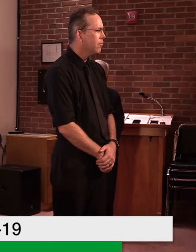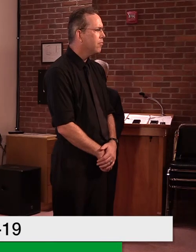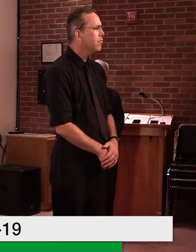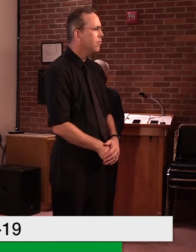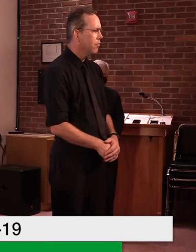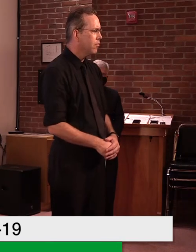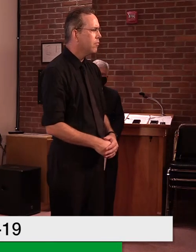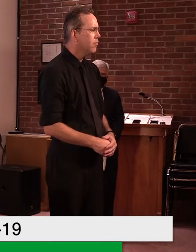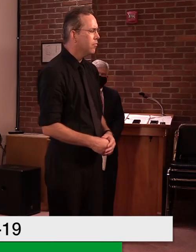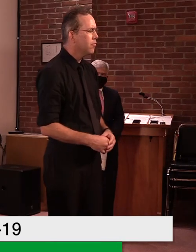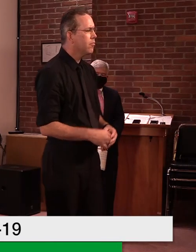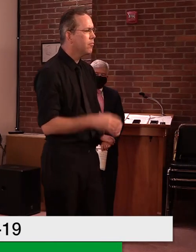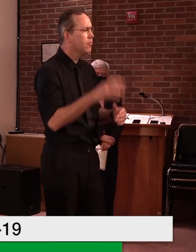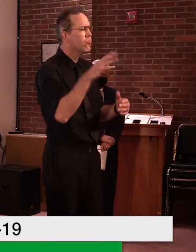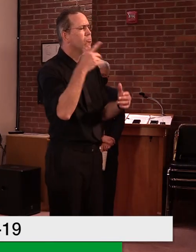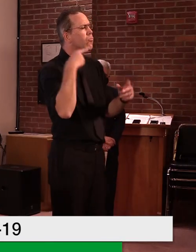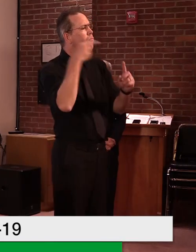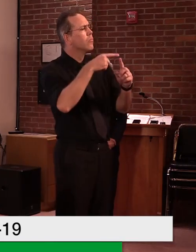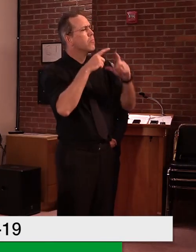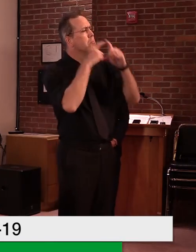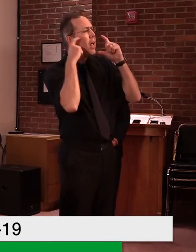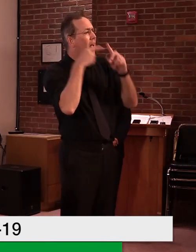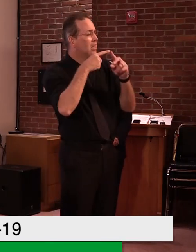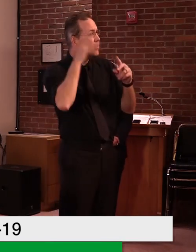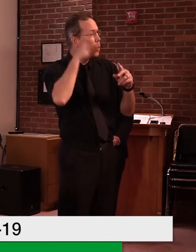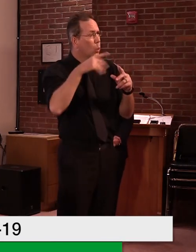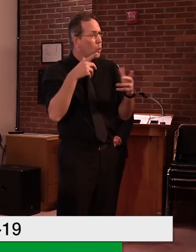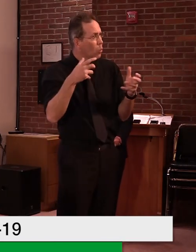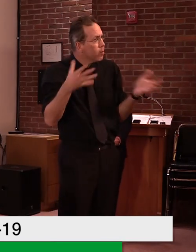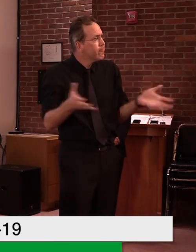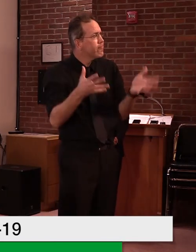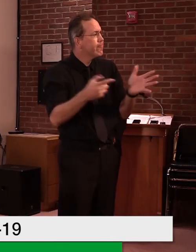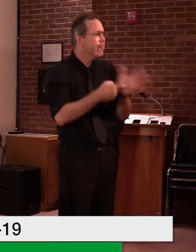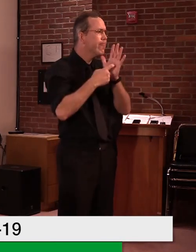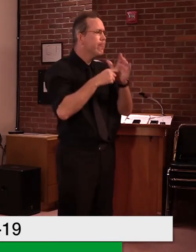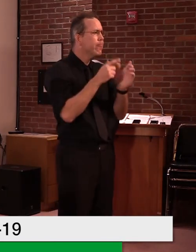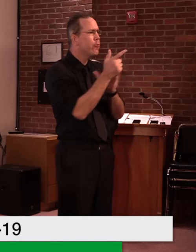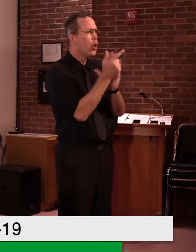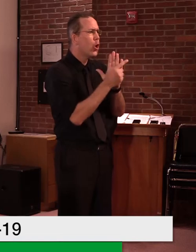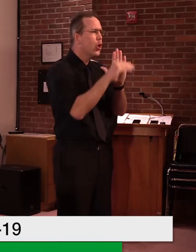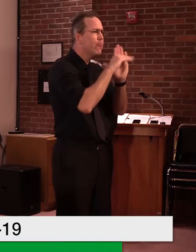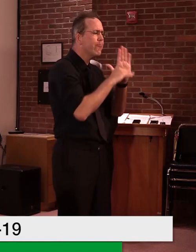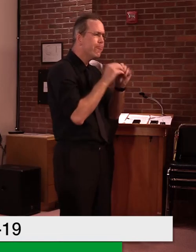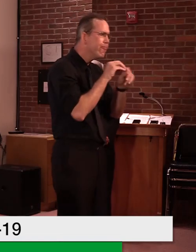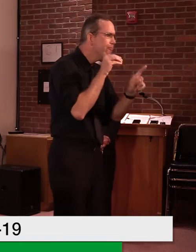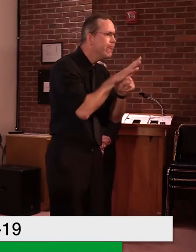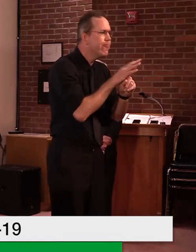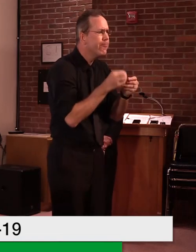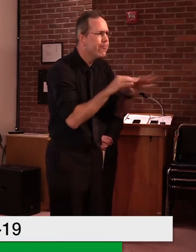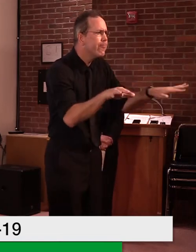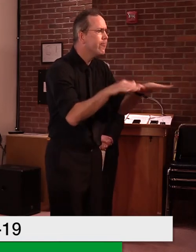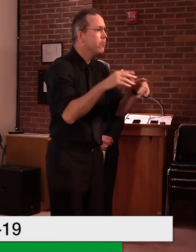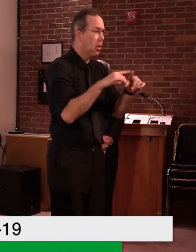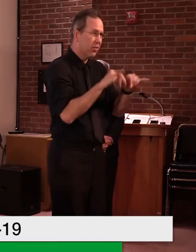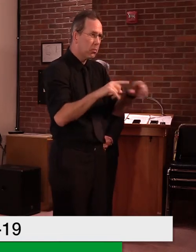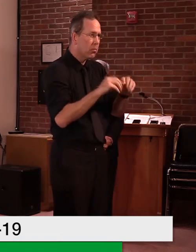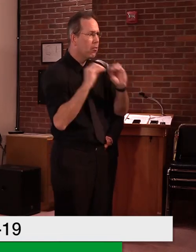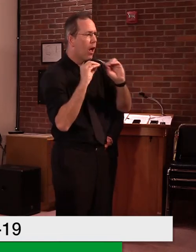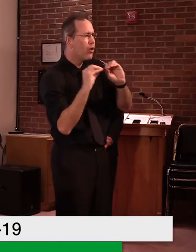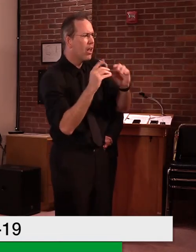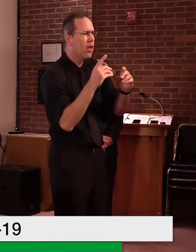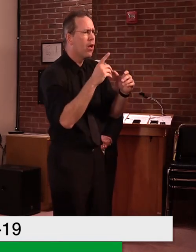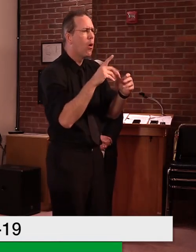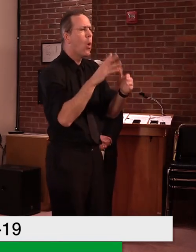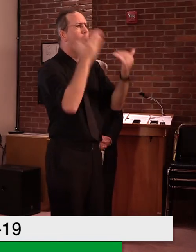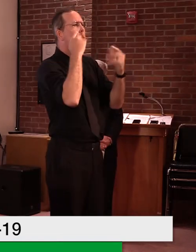I've talked with a lot of people over the last couple of weeks about what we should be doing, because I truly believe that education